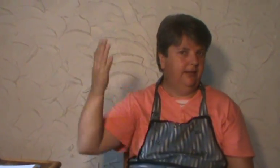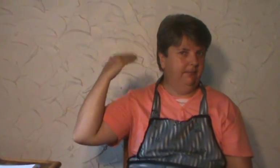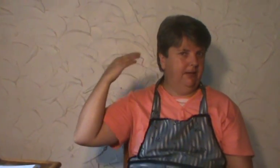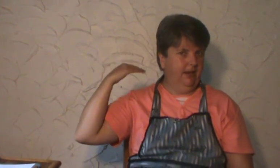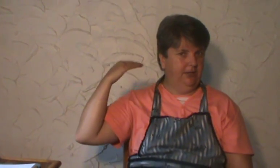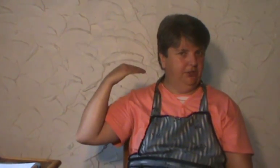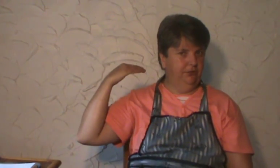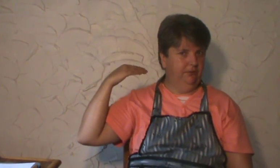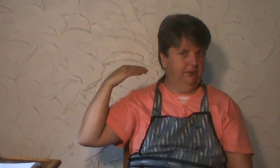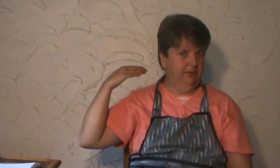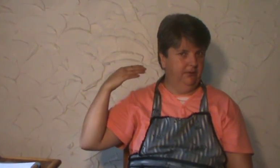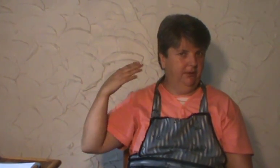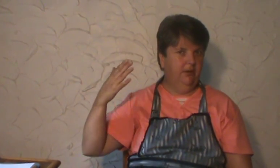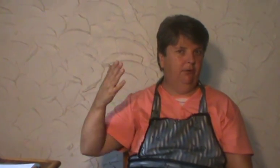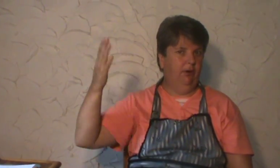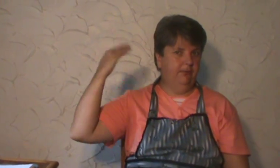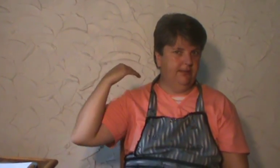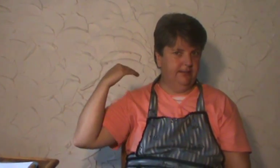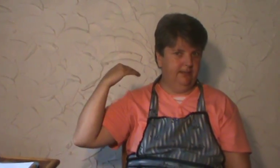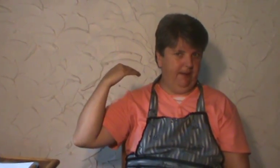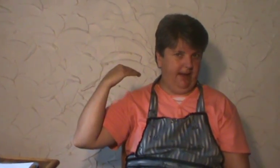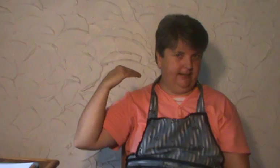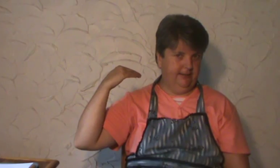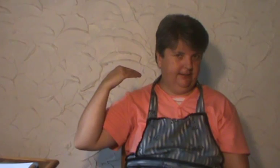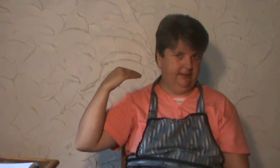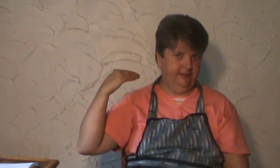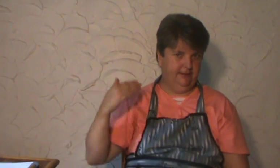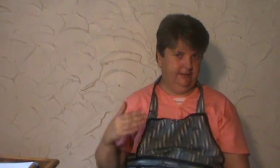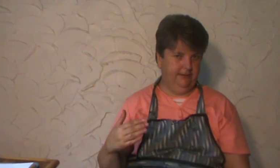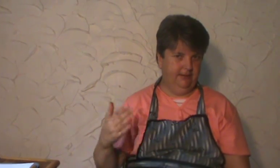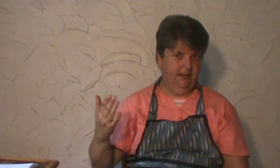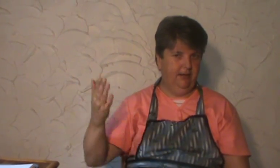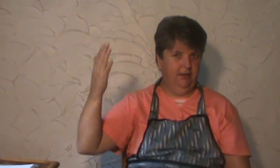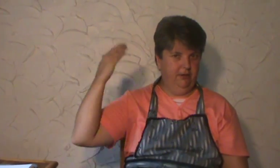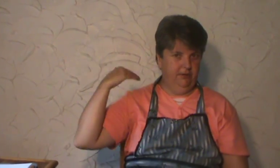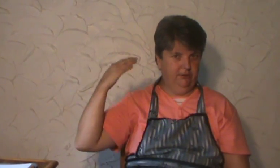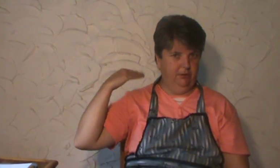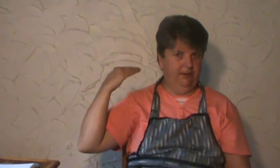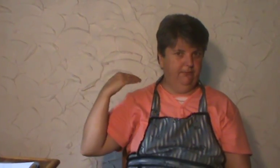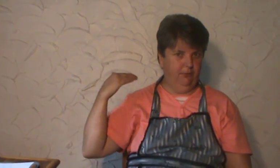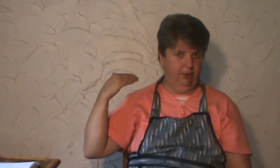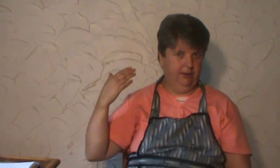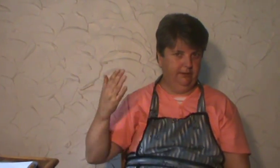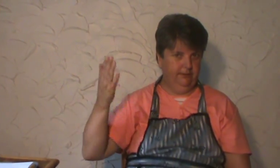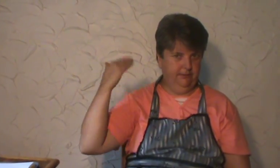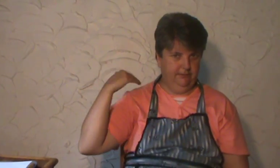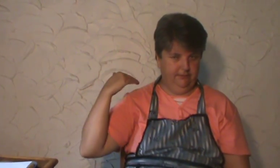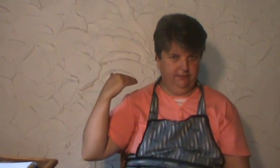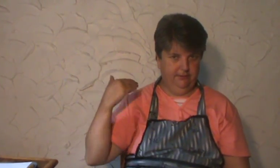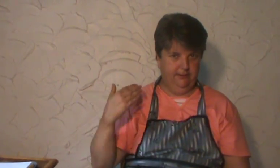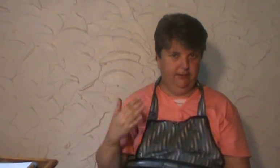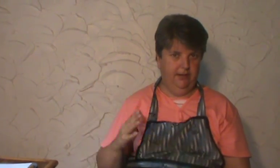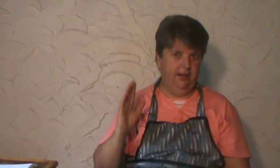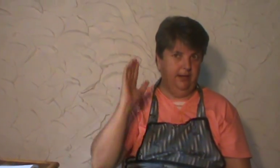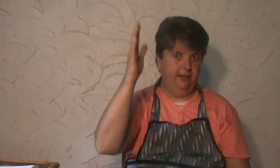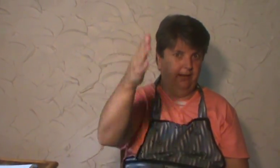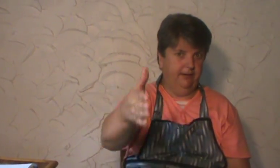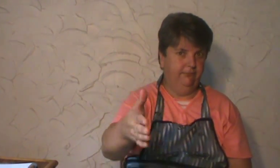Anything behind you represents the past. So before. Anything in front